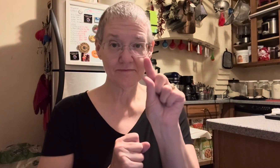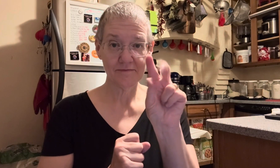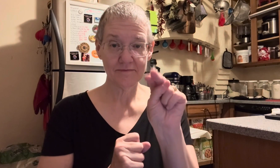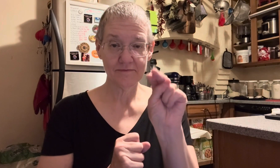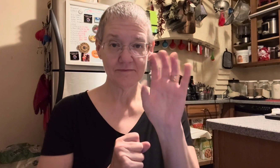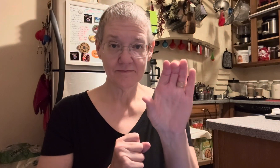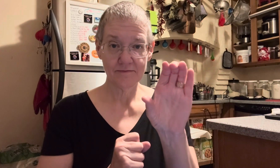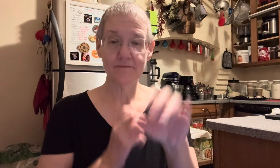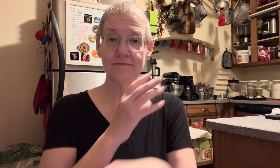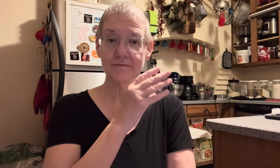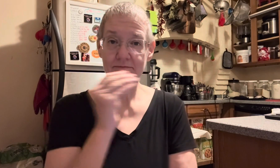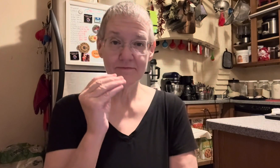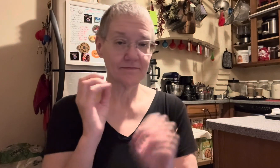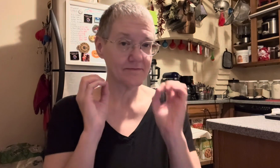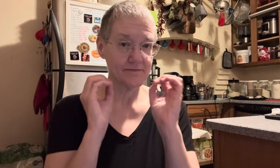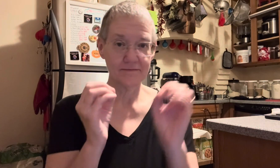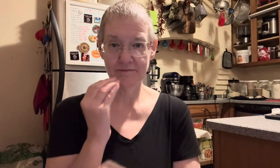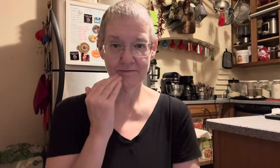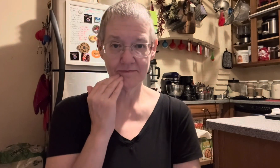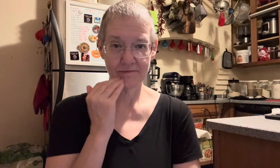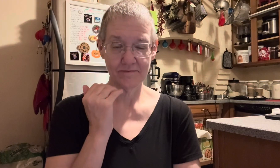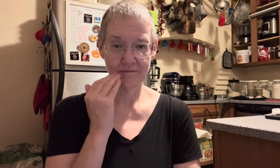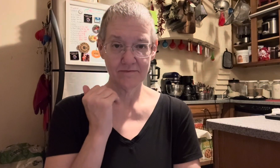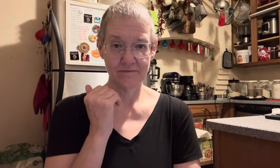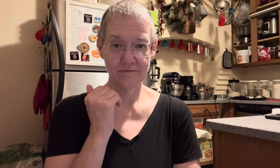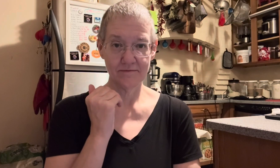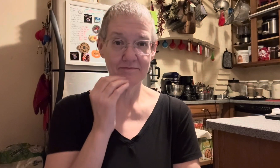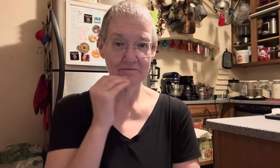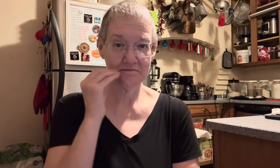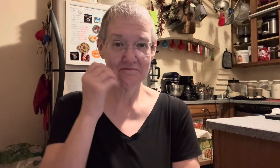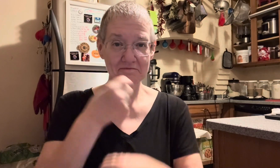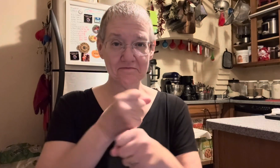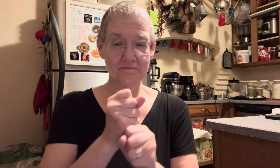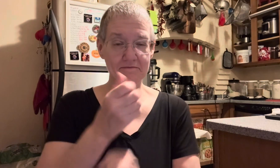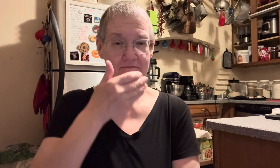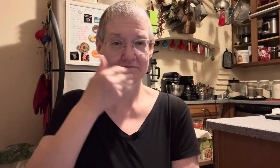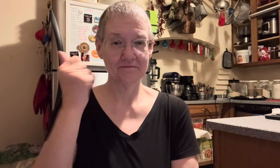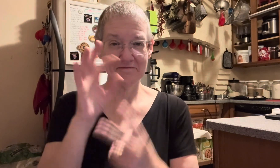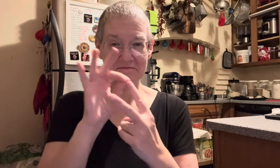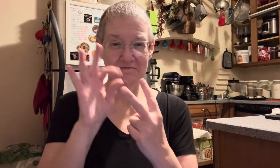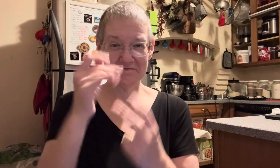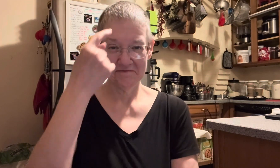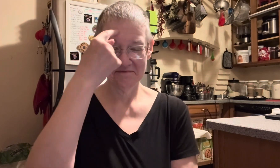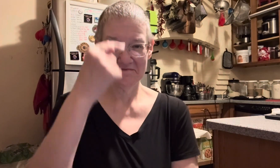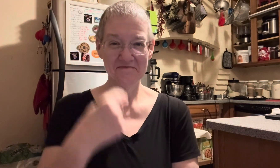1.2 grams of net carbs, and there's no sugar in it. So homemade's best for me.